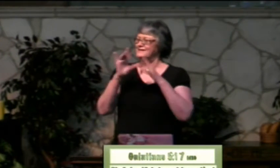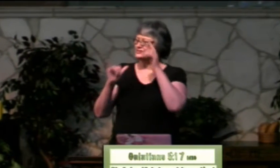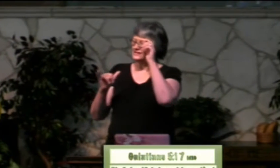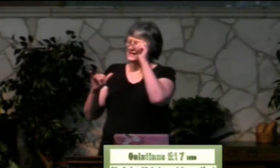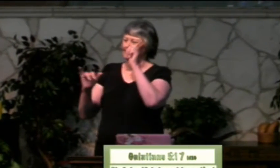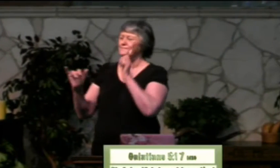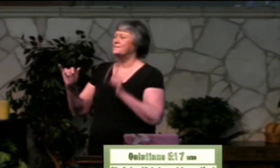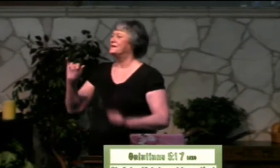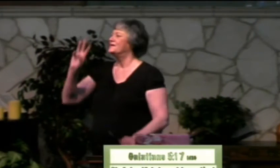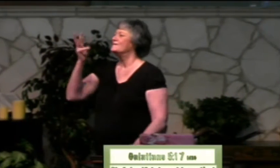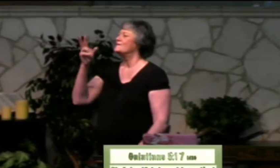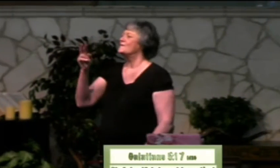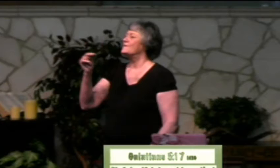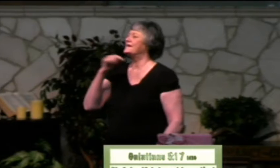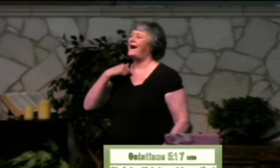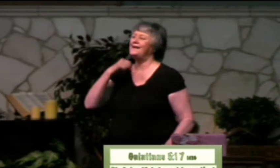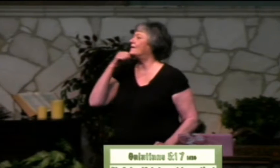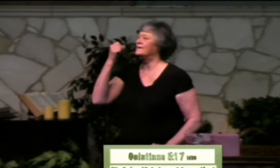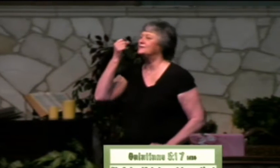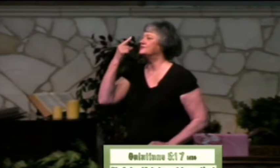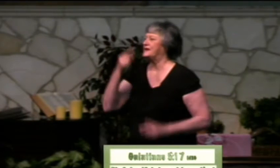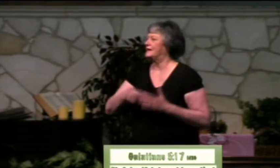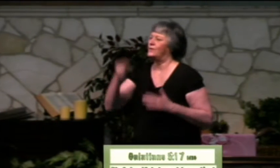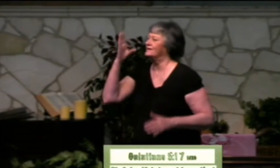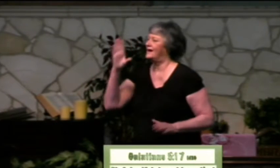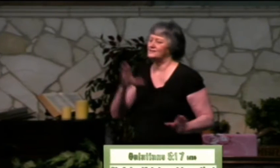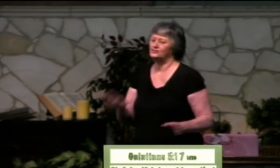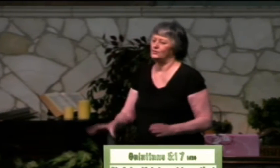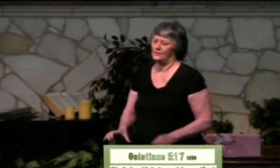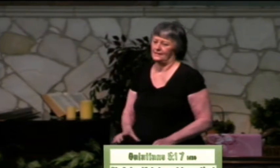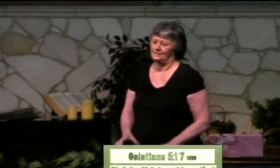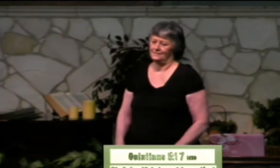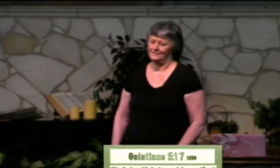Especially when I don't understand what God's doing.